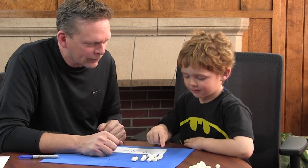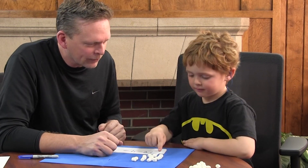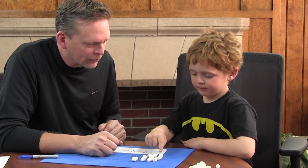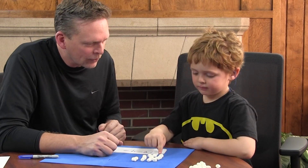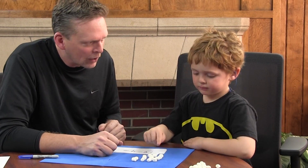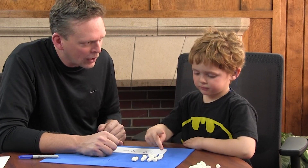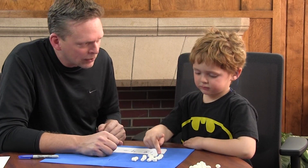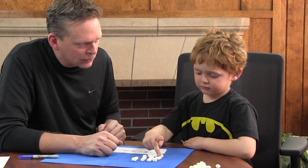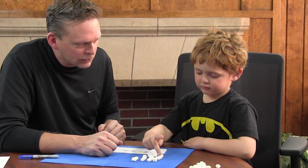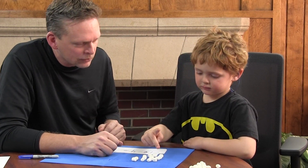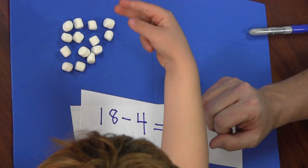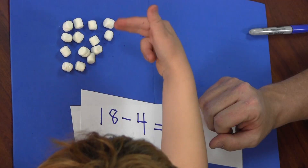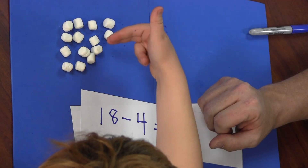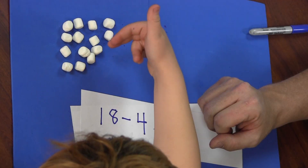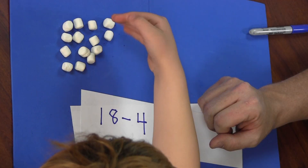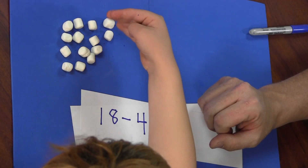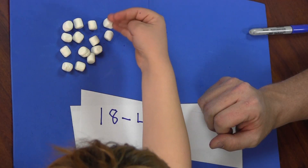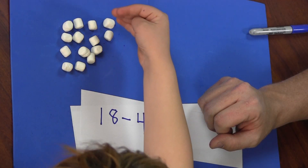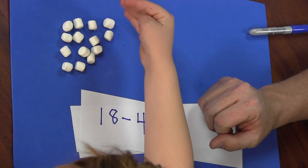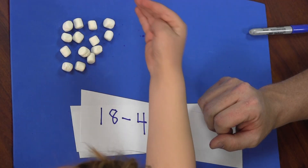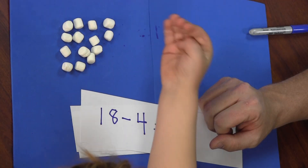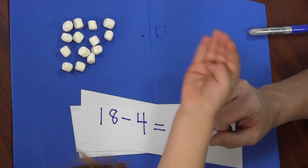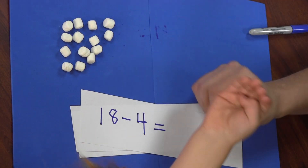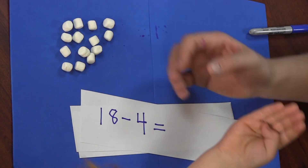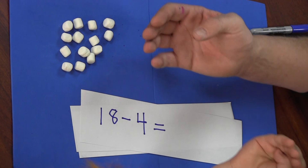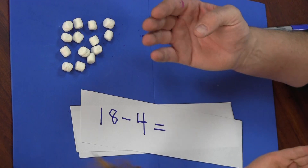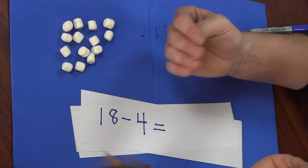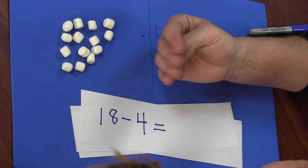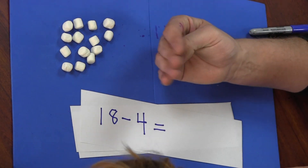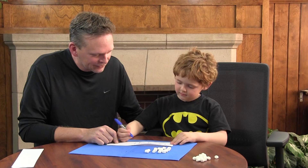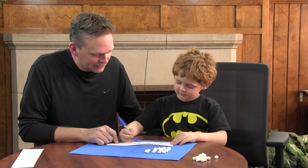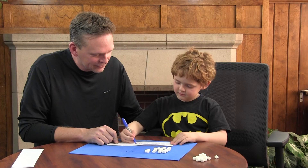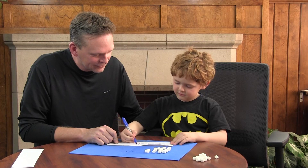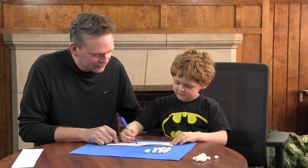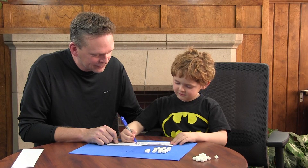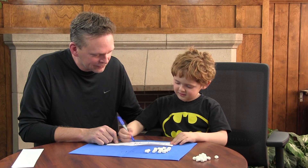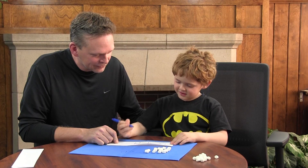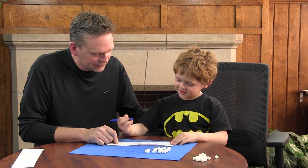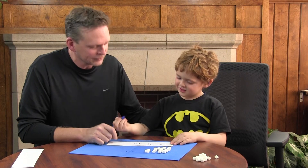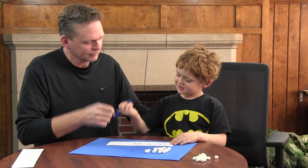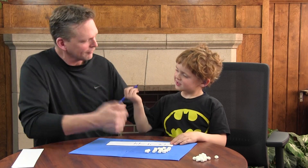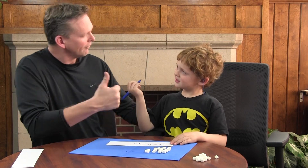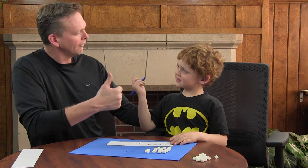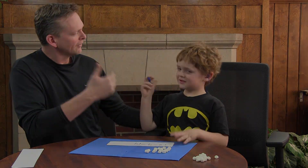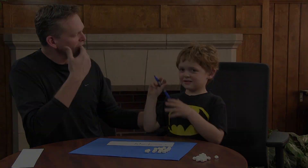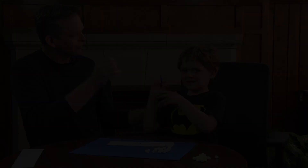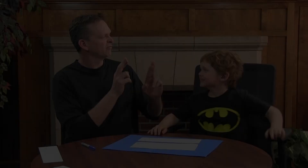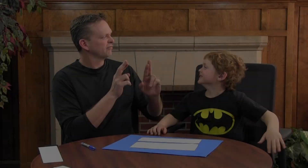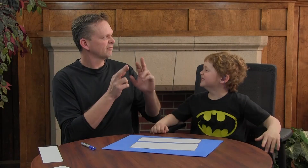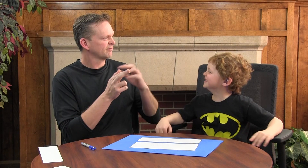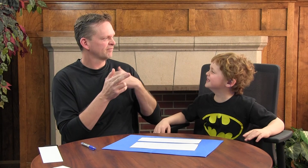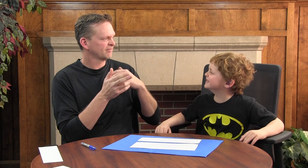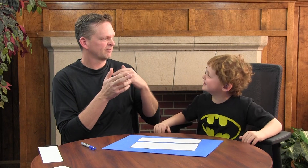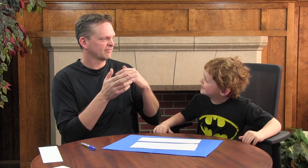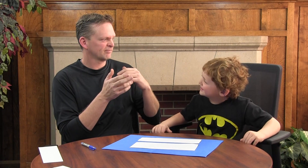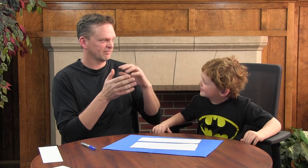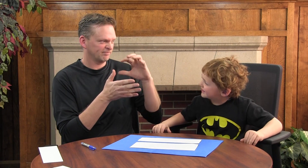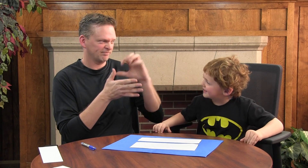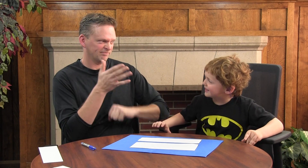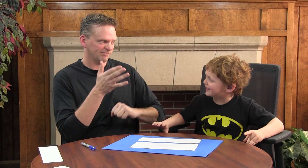One, two, three, thirteen, fourteen. Right. Okay, ready? I'm